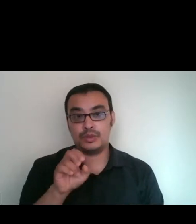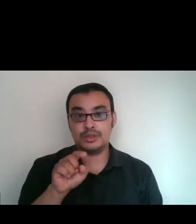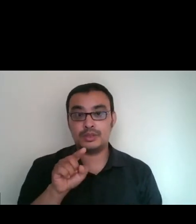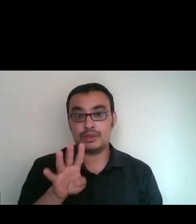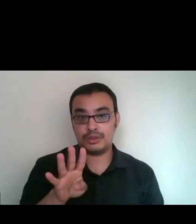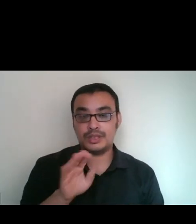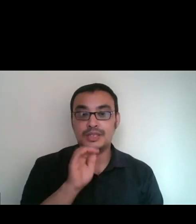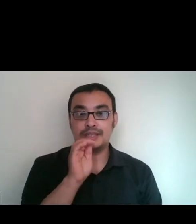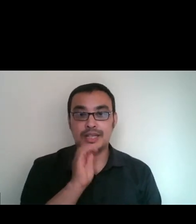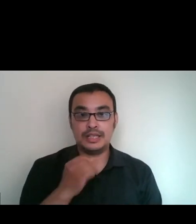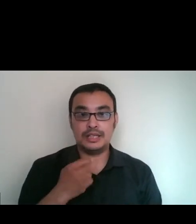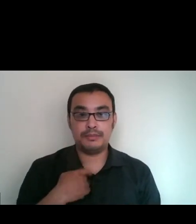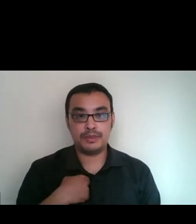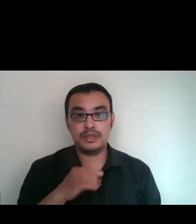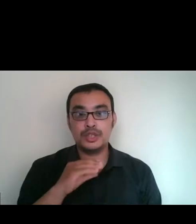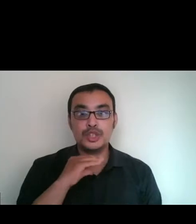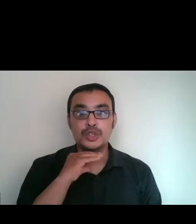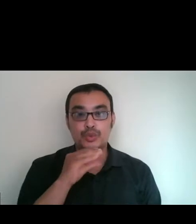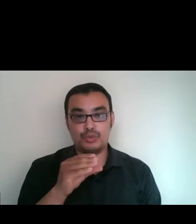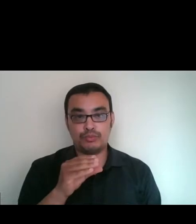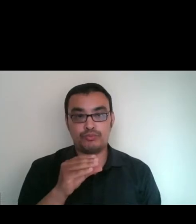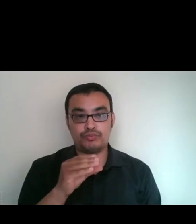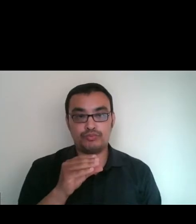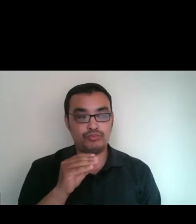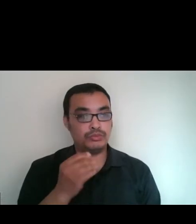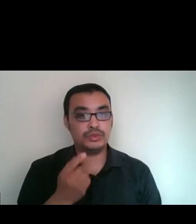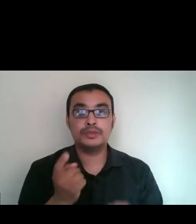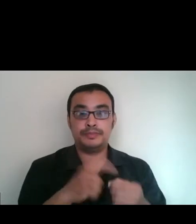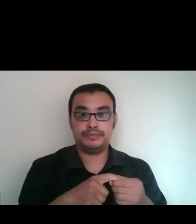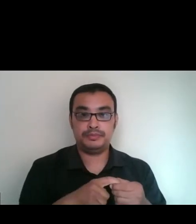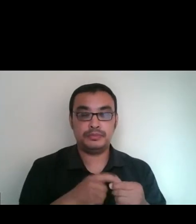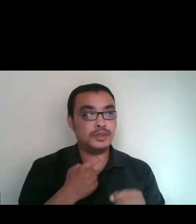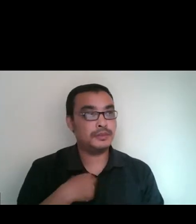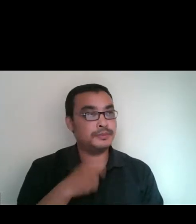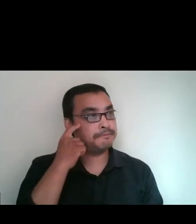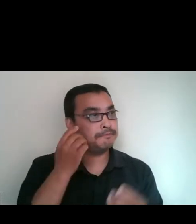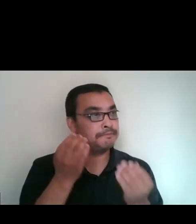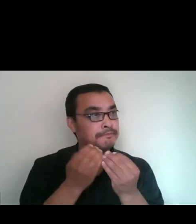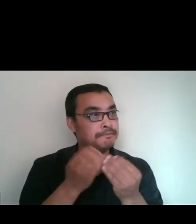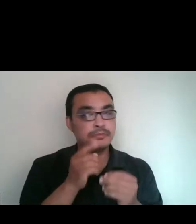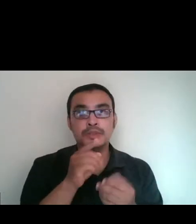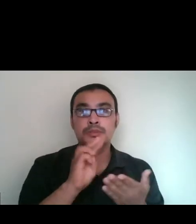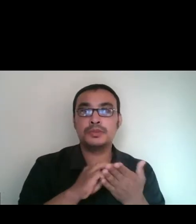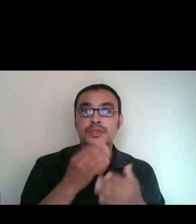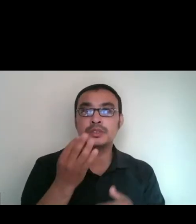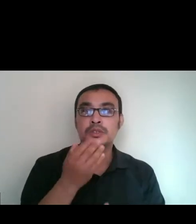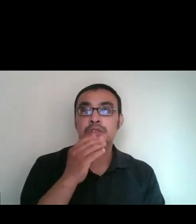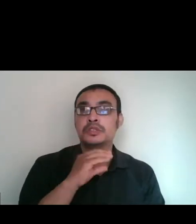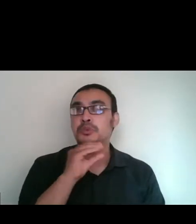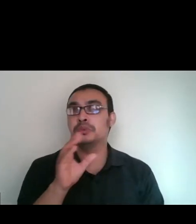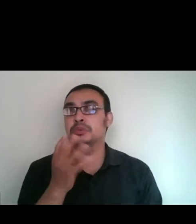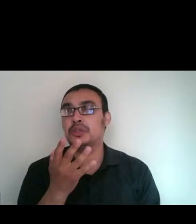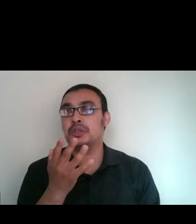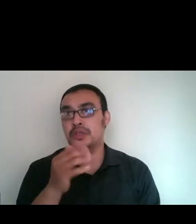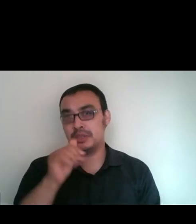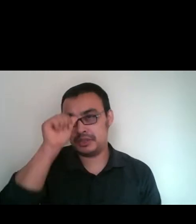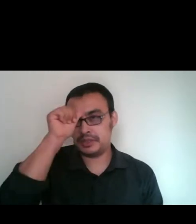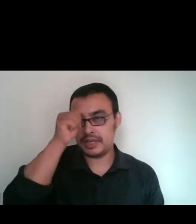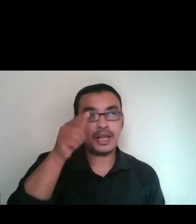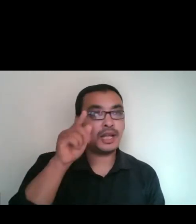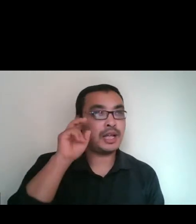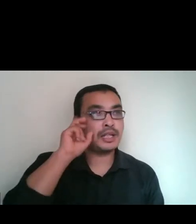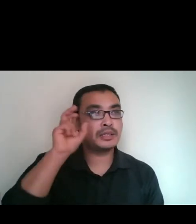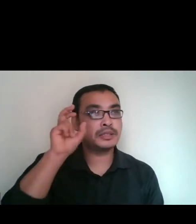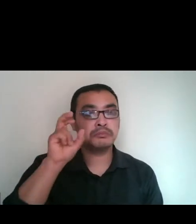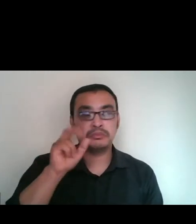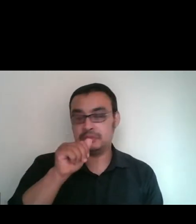2014, I joined as a youth, and then me and Anish is thinking that why there is no youth in NIS, India or other.